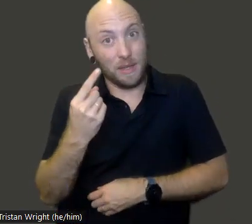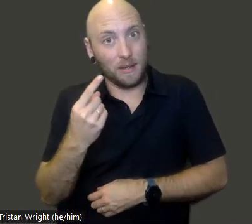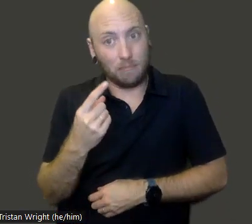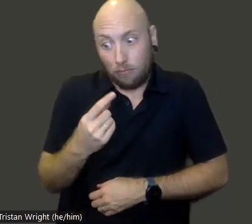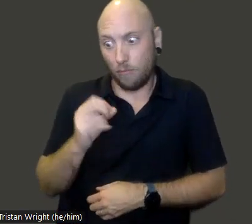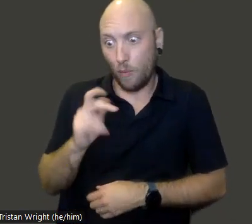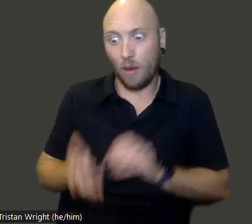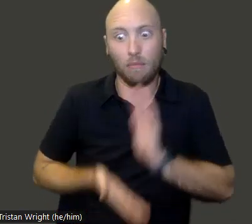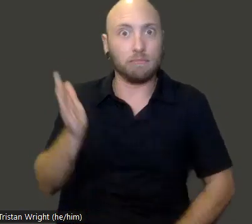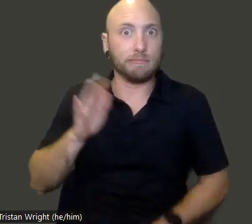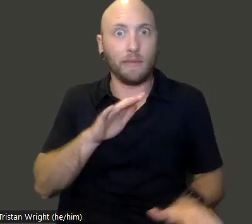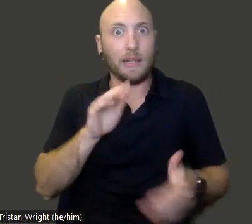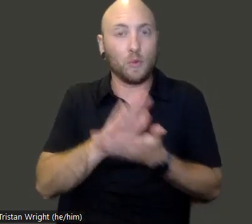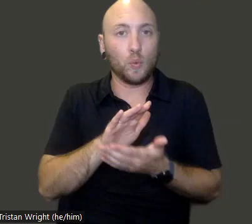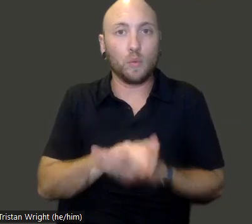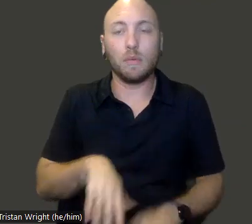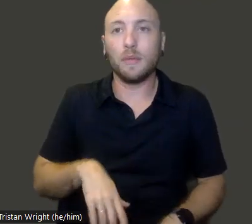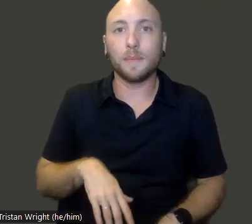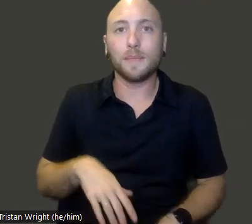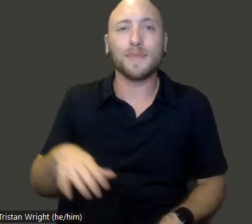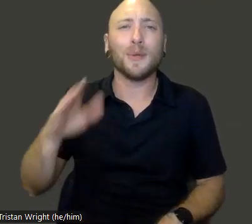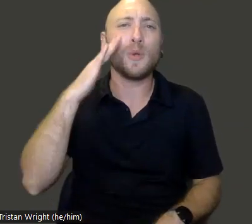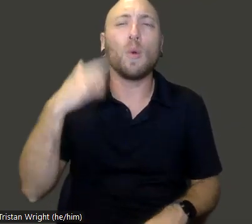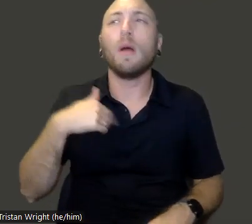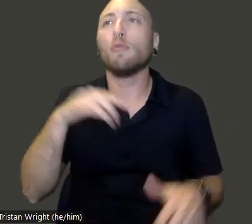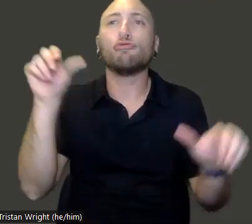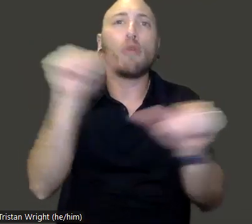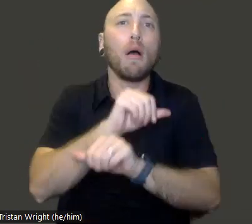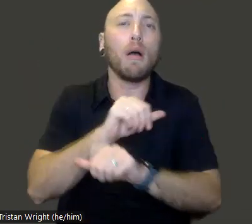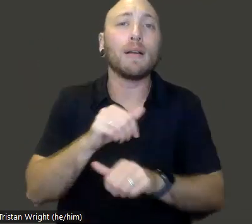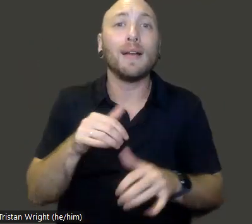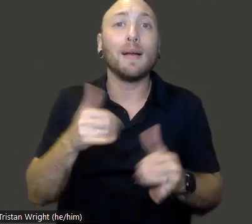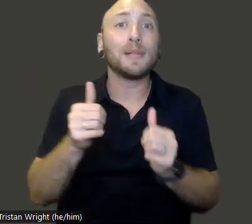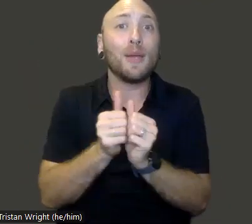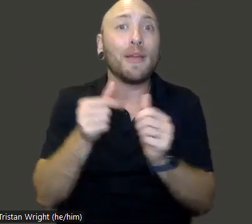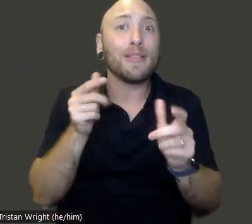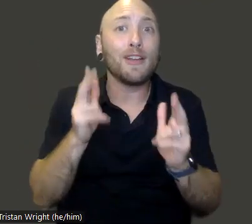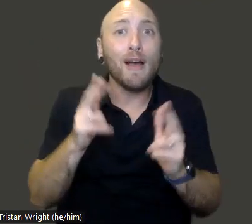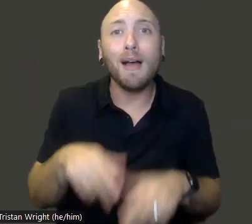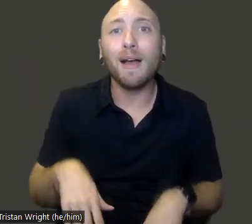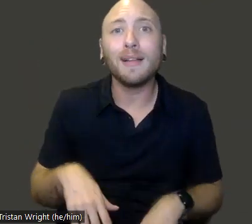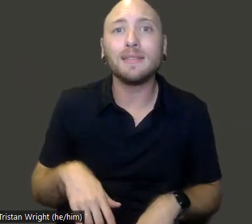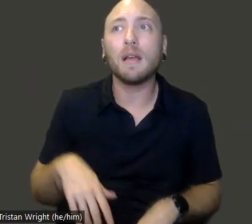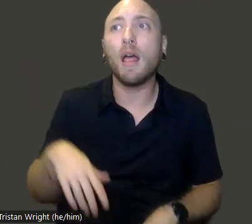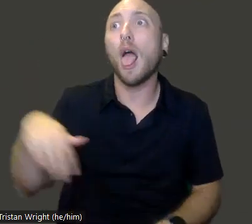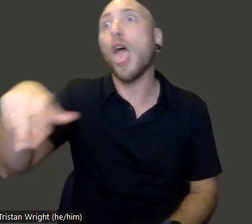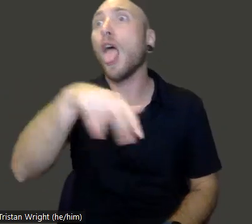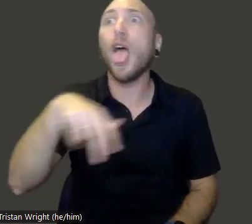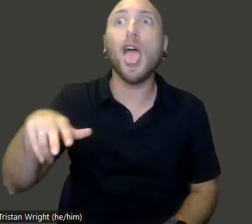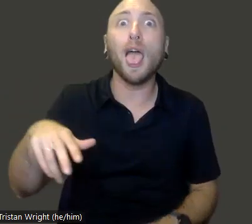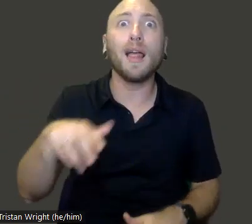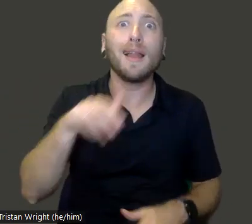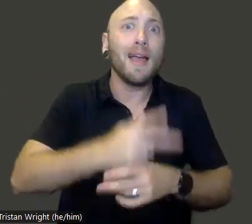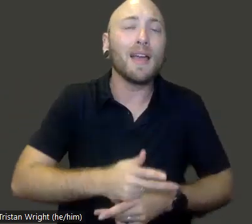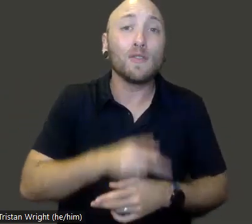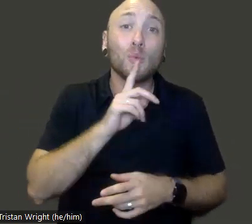and I'd do things like play with guns while I was drunk, and you know, cross the road without looking, and you know, because I just didn't